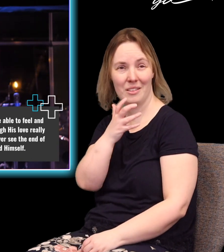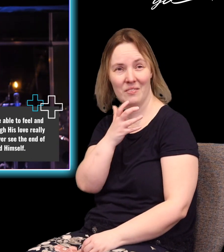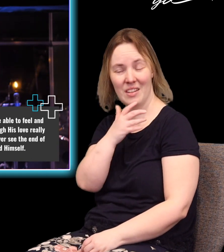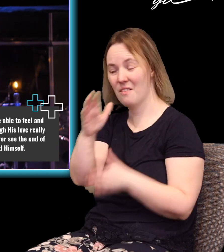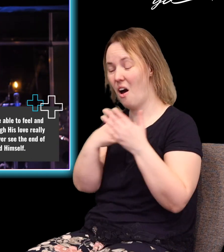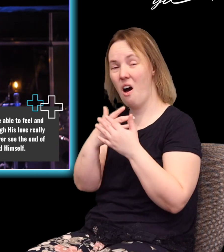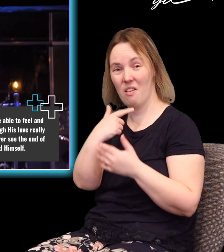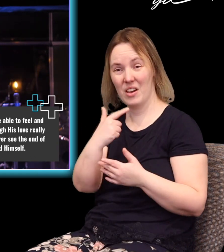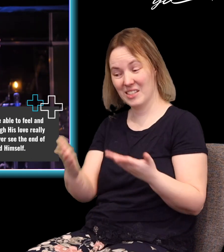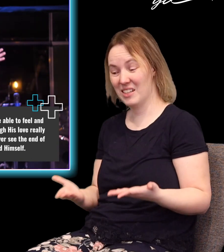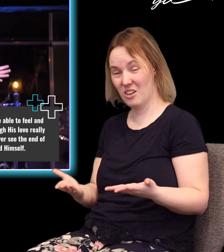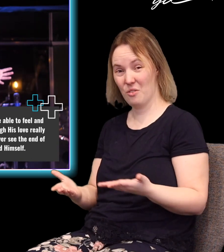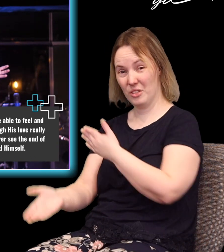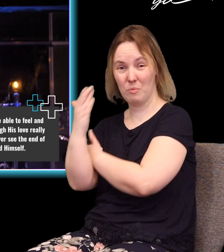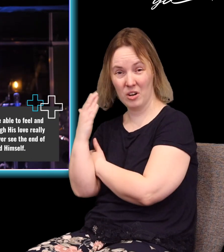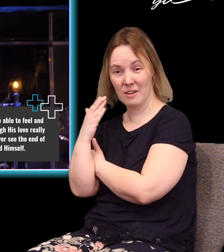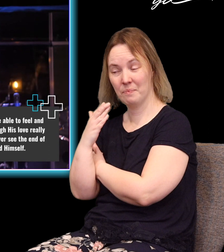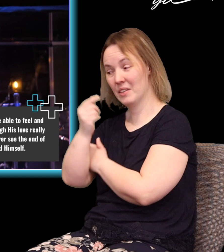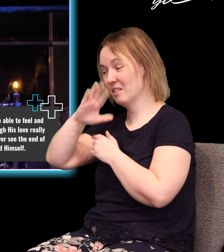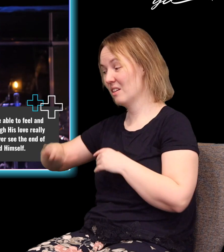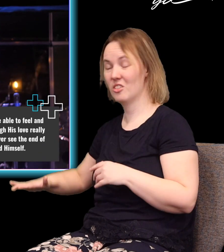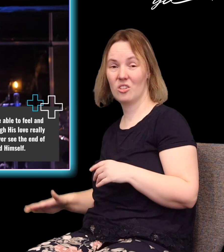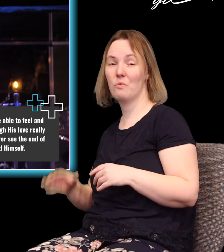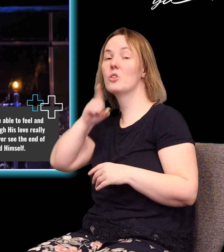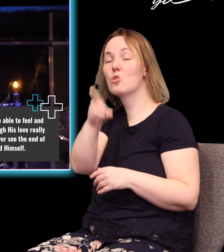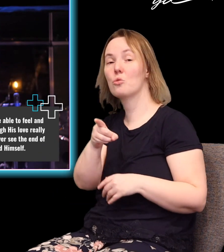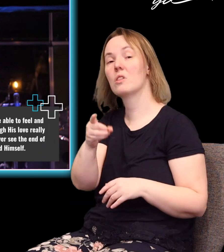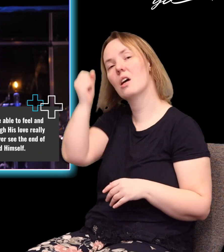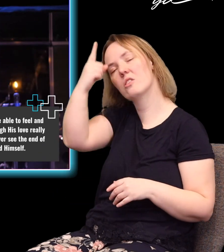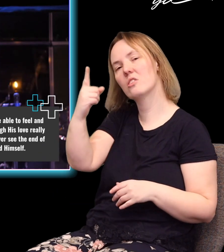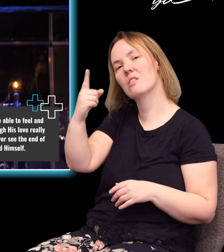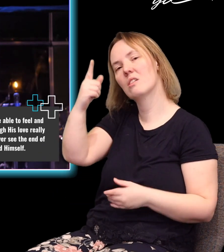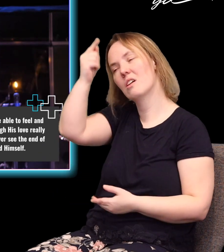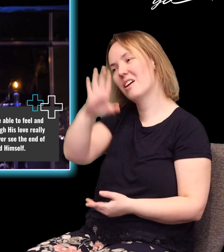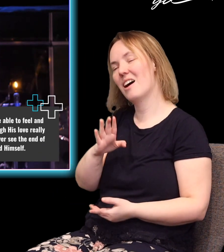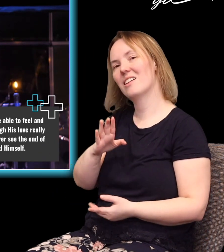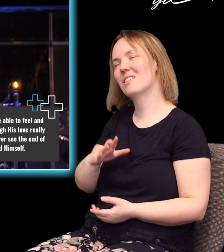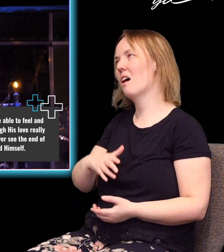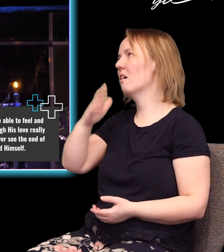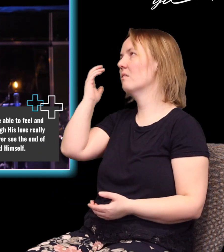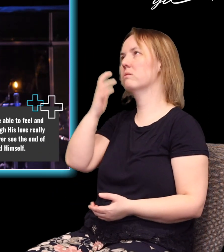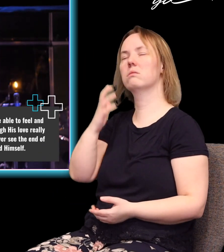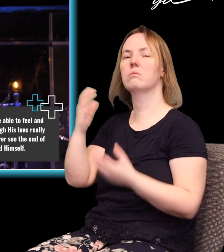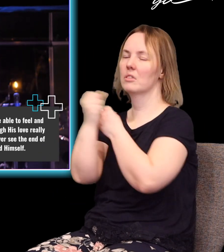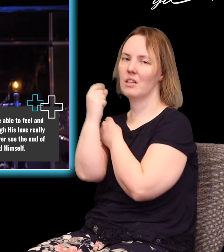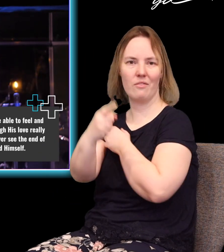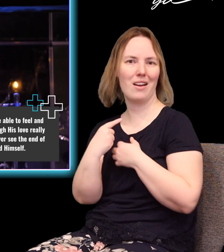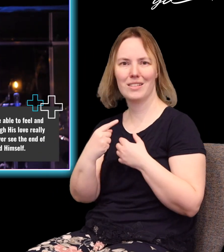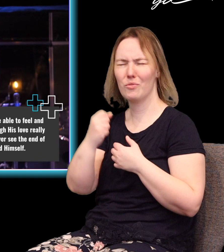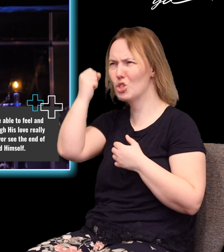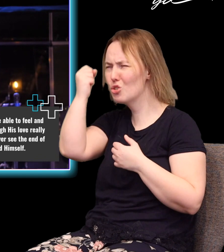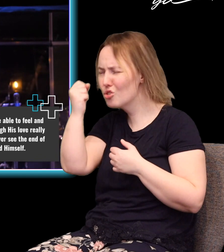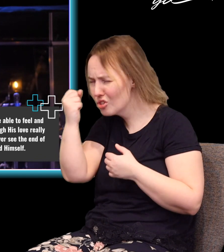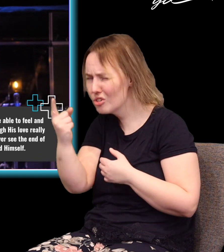amazing if all of us here this morning as God's children, if we really understood God's amazing love for us, if